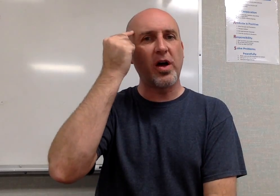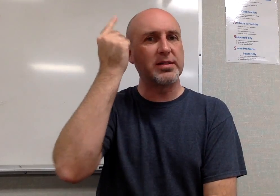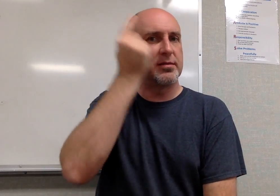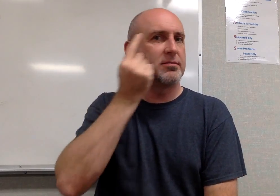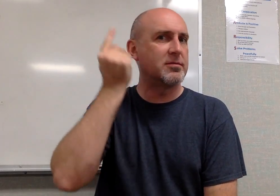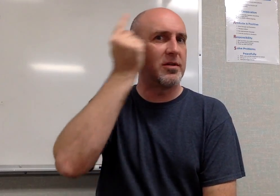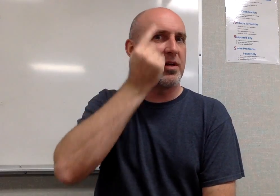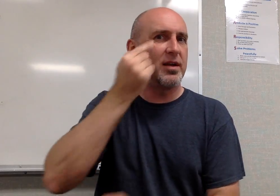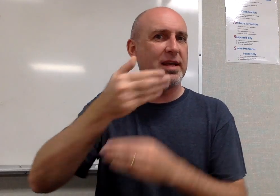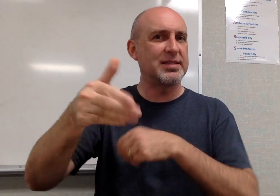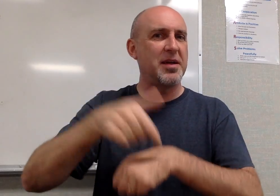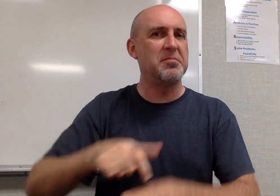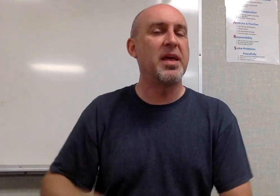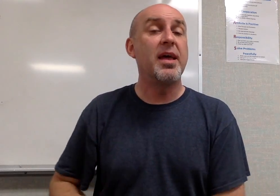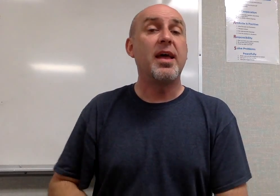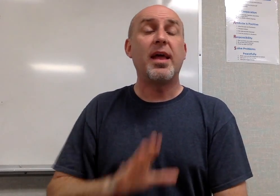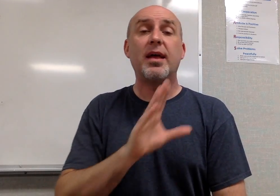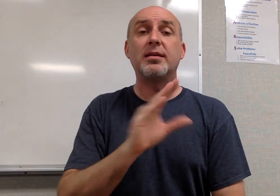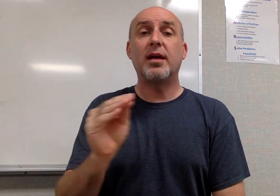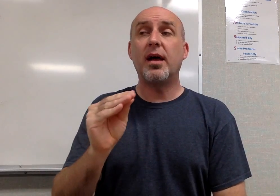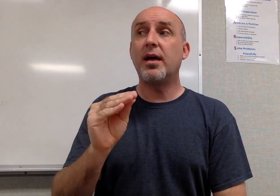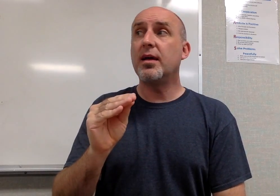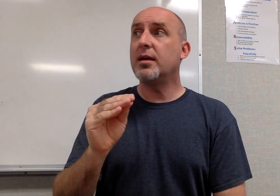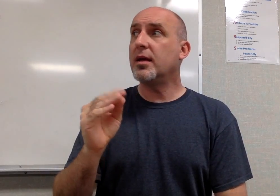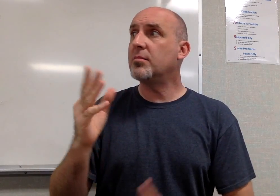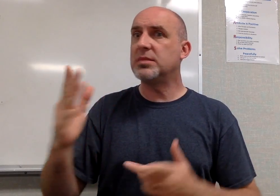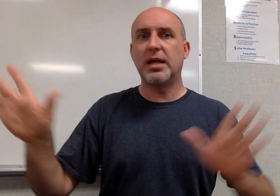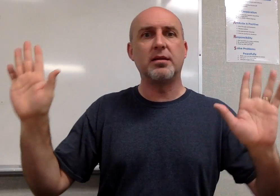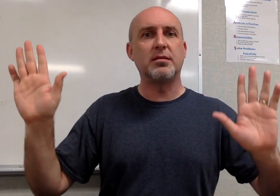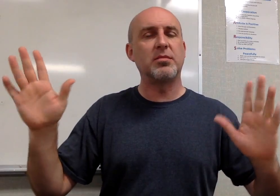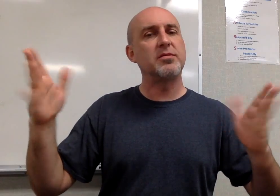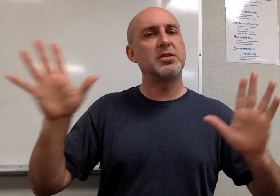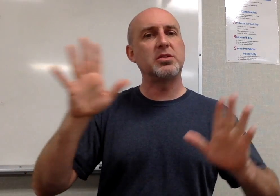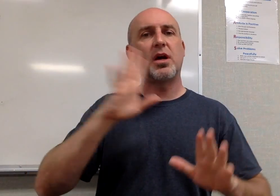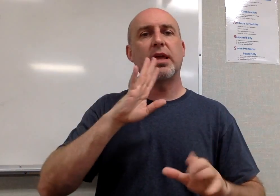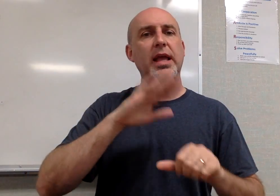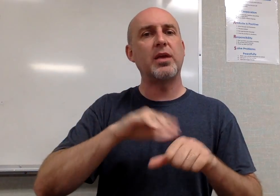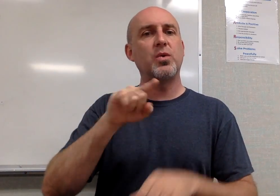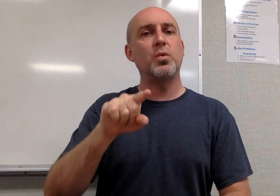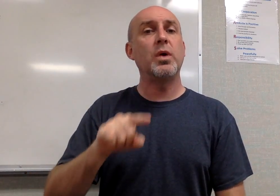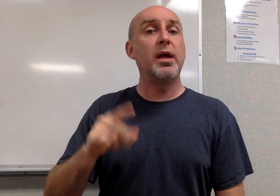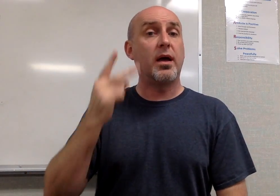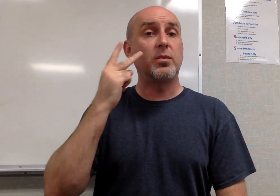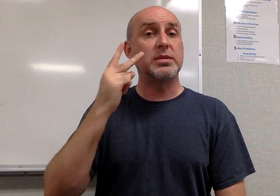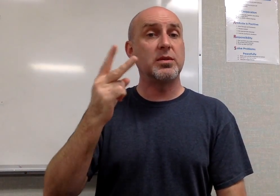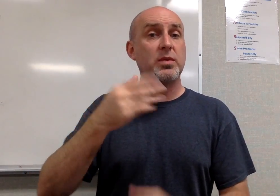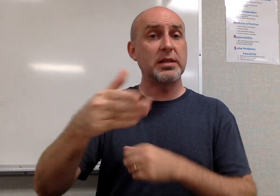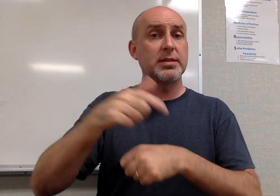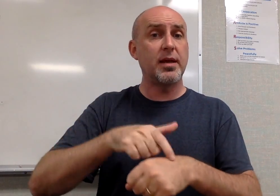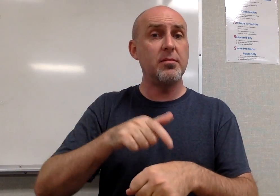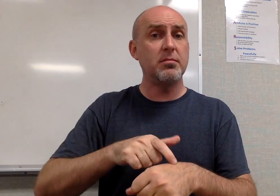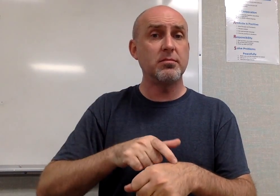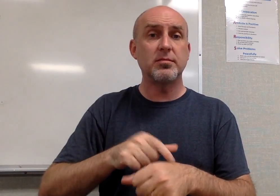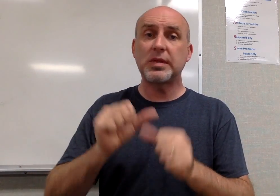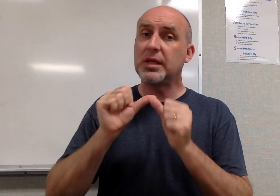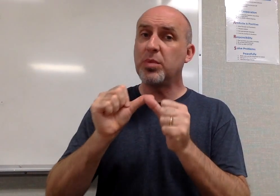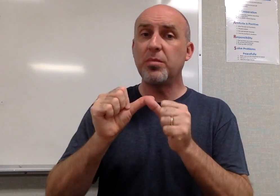thought next time. And I am done. I'm going to finish talking at you. I will see you next time. Keep up the